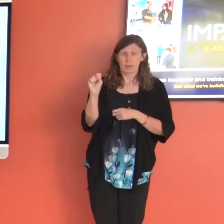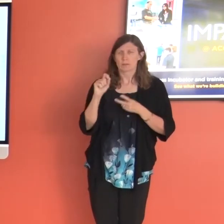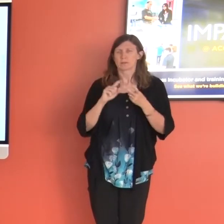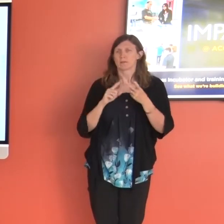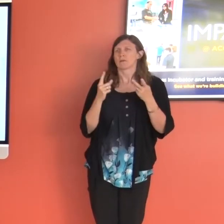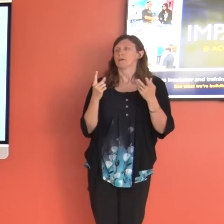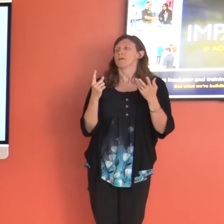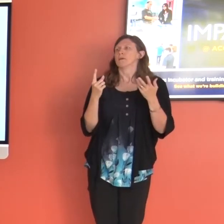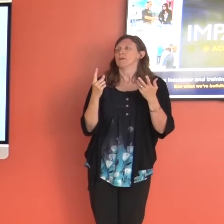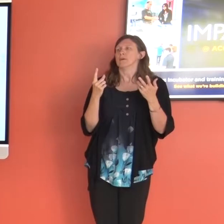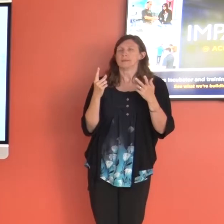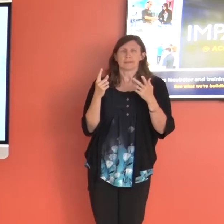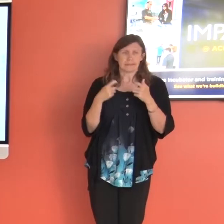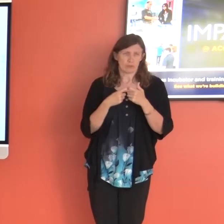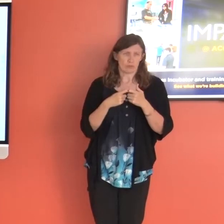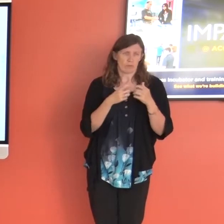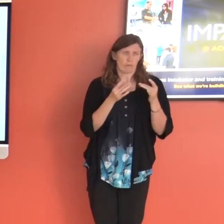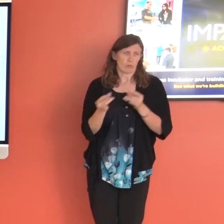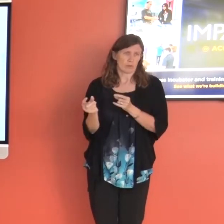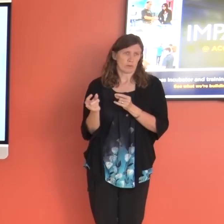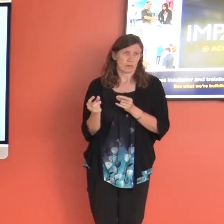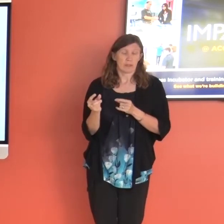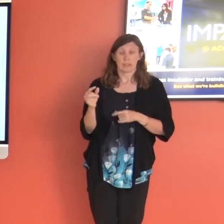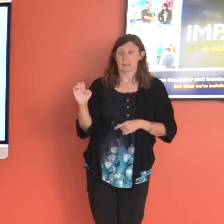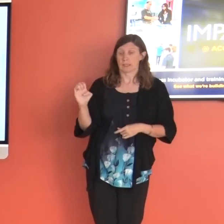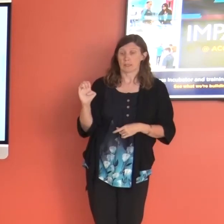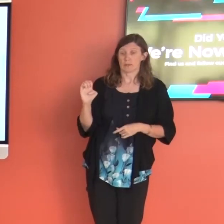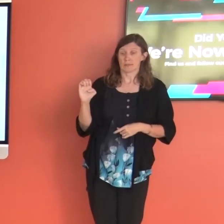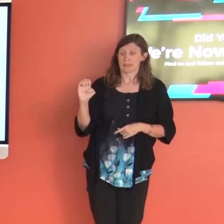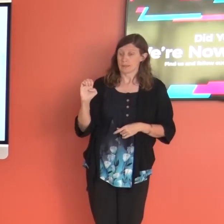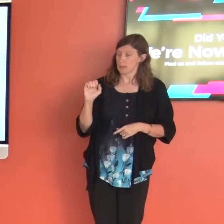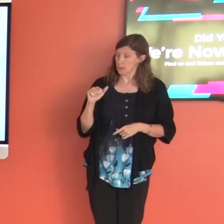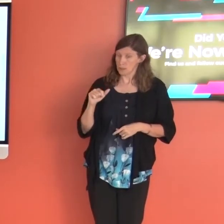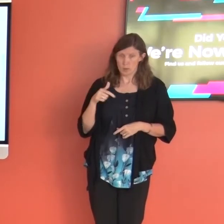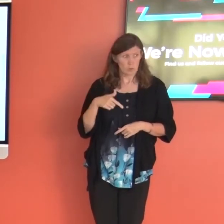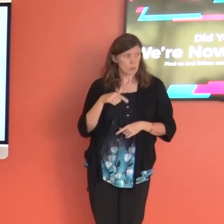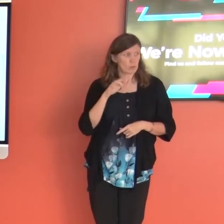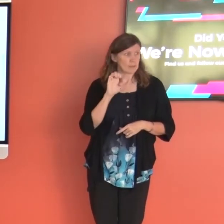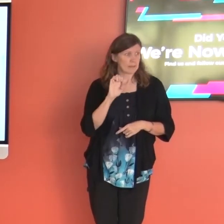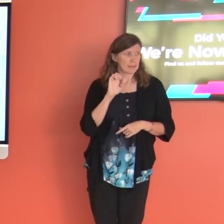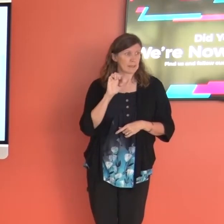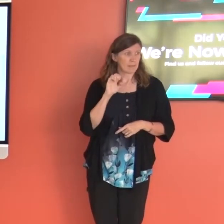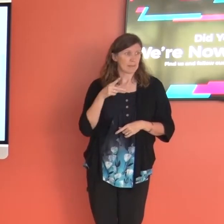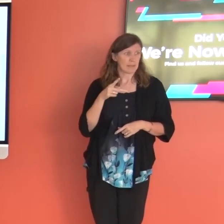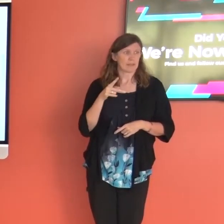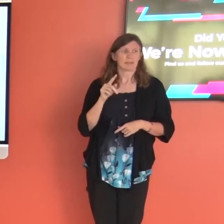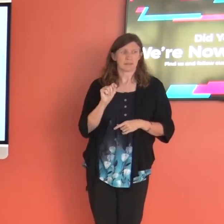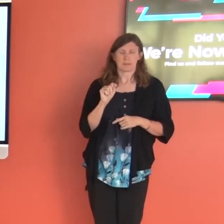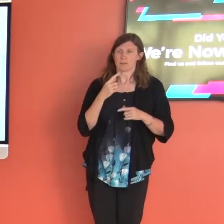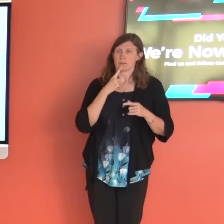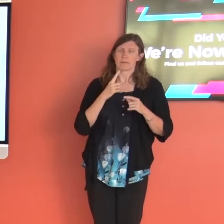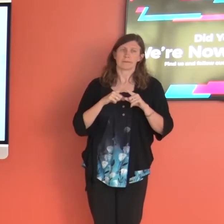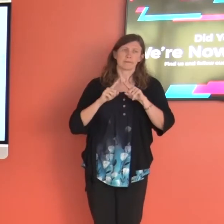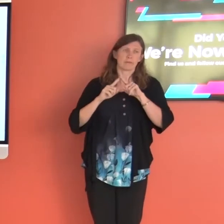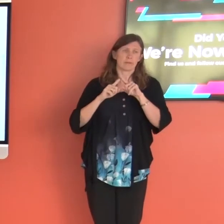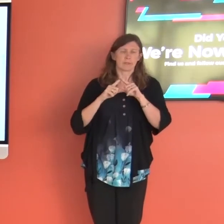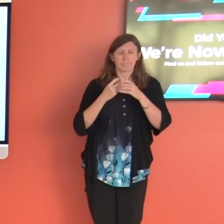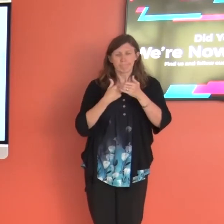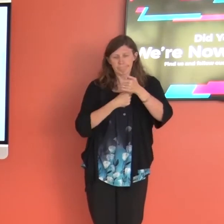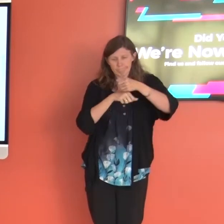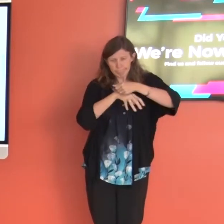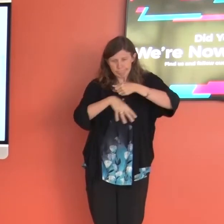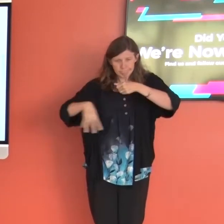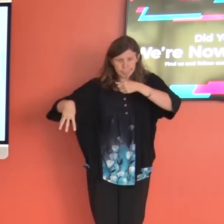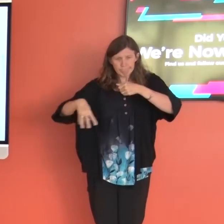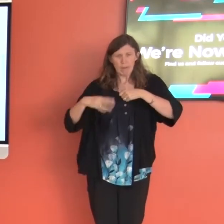fluency. What I'm so excited about, this QEP team is amazing. They have come up with 16 micro-credentials that are available to all